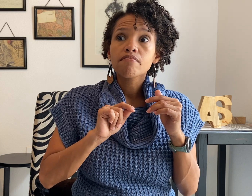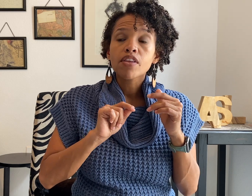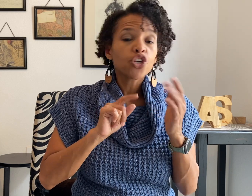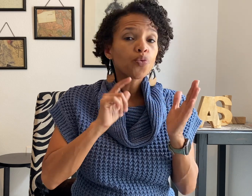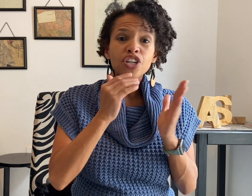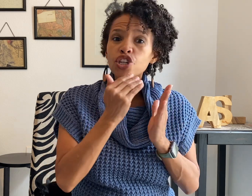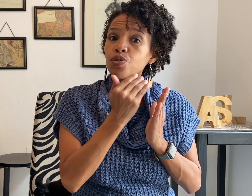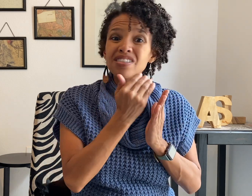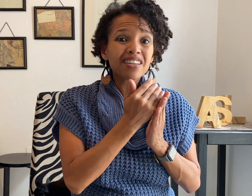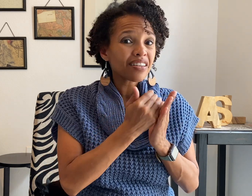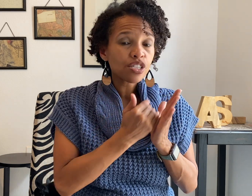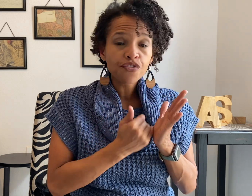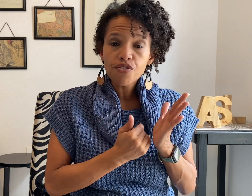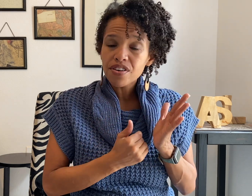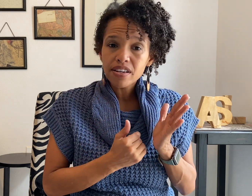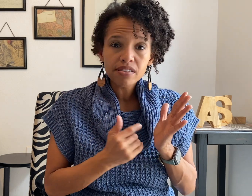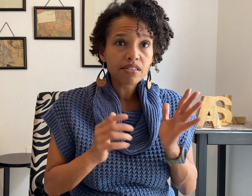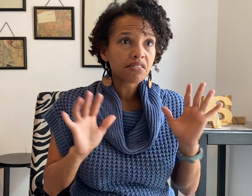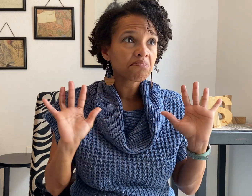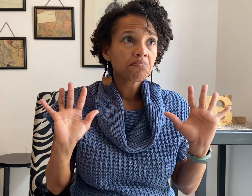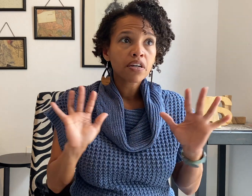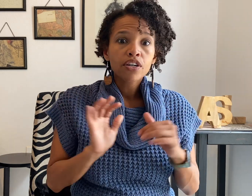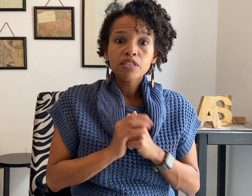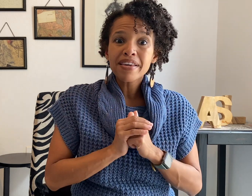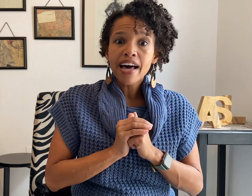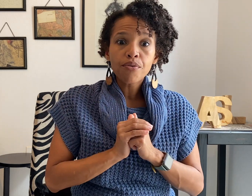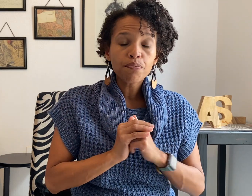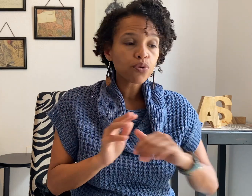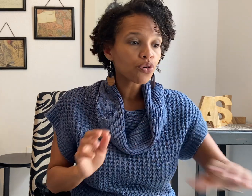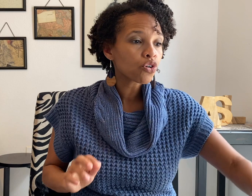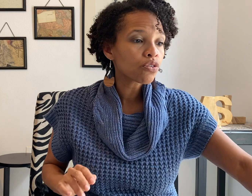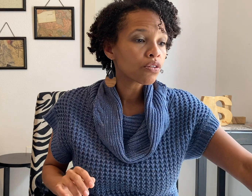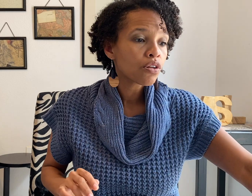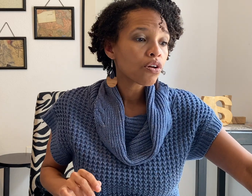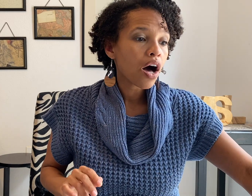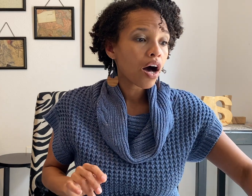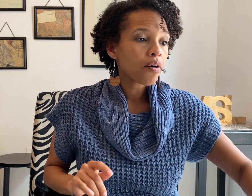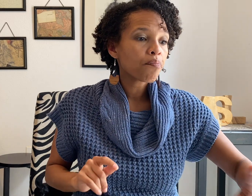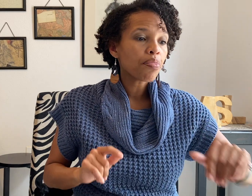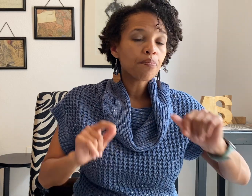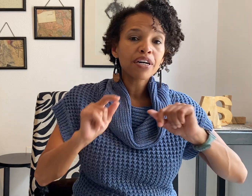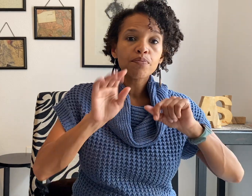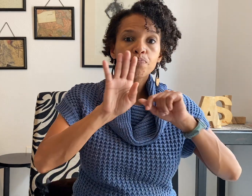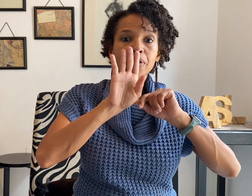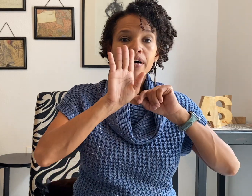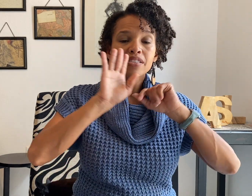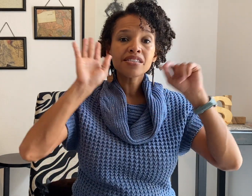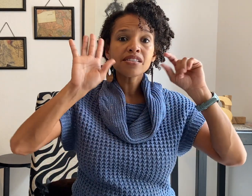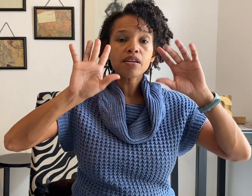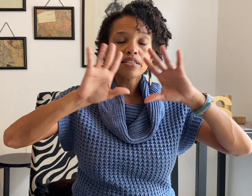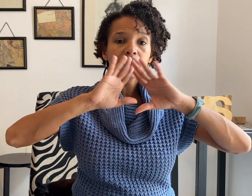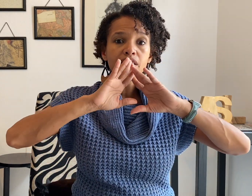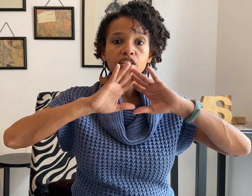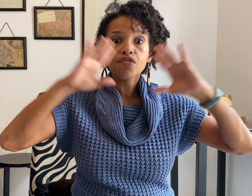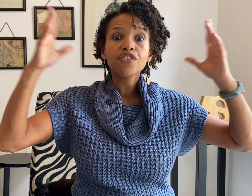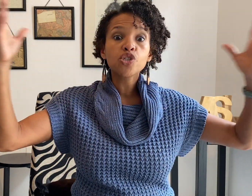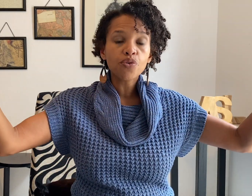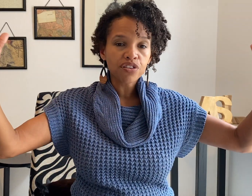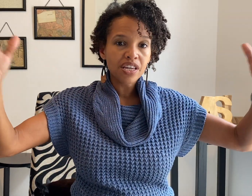You wouldn't use list for this to make that one plural. But since it's such a visual thing,